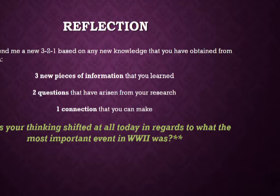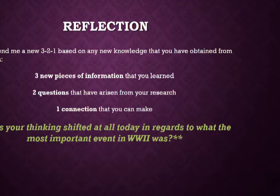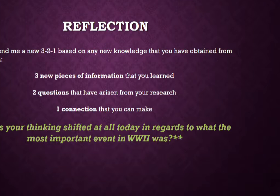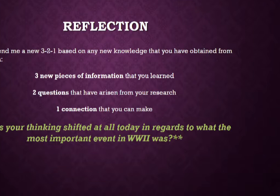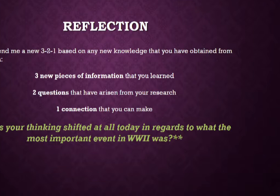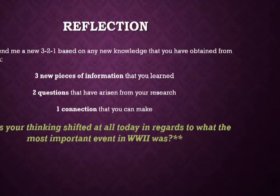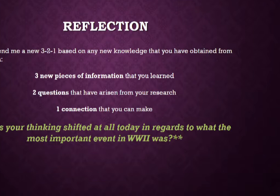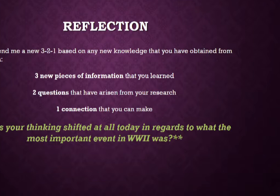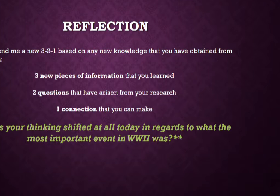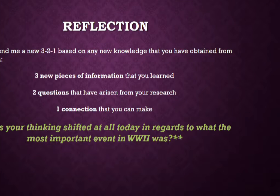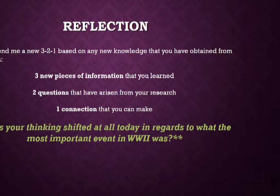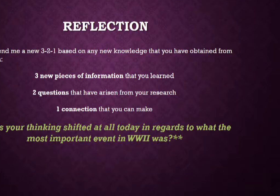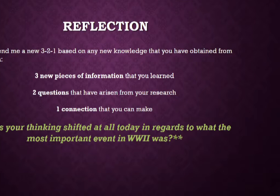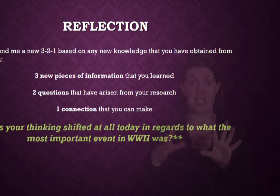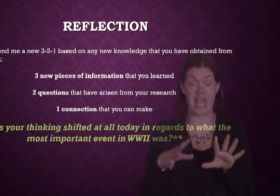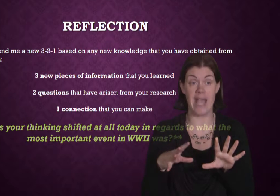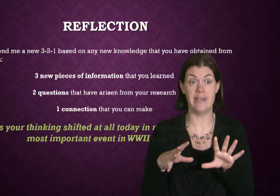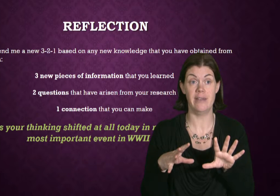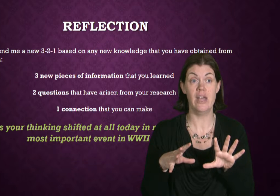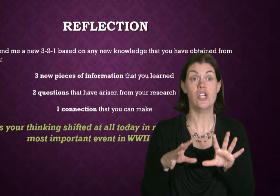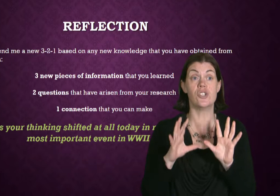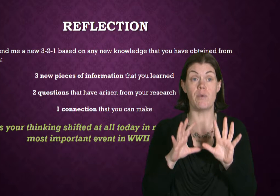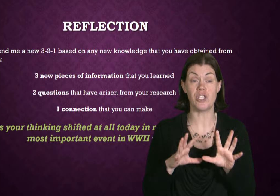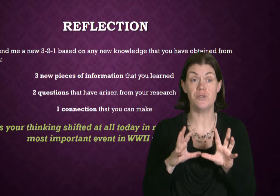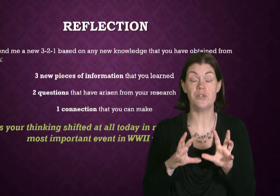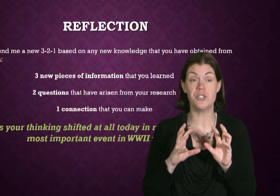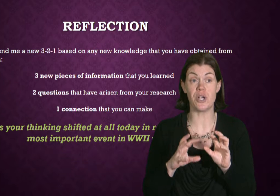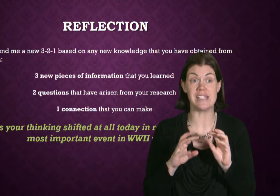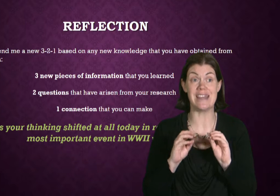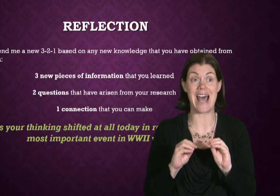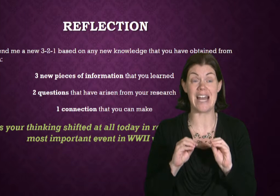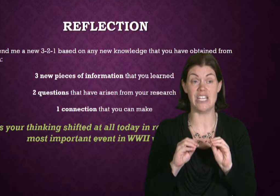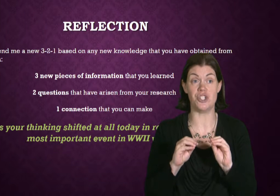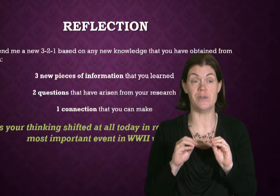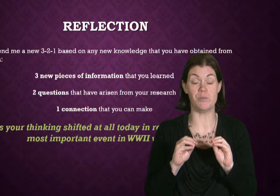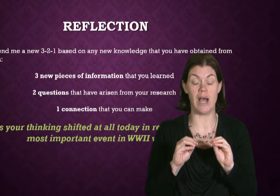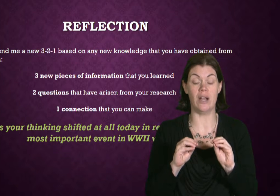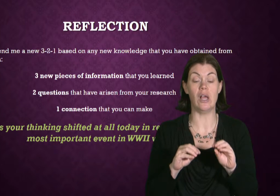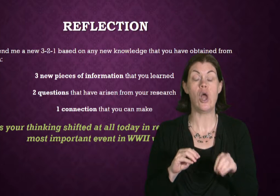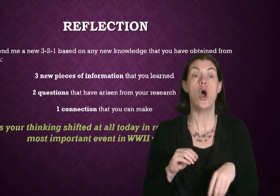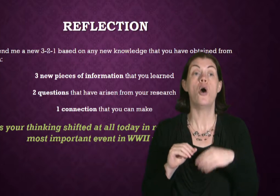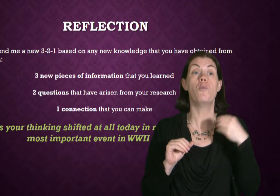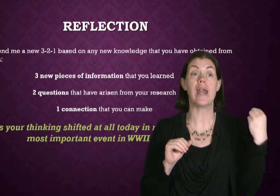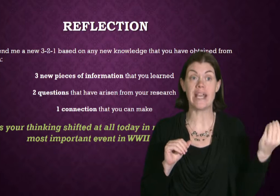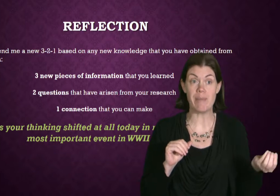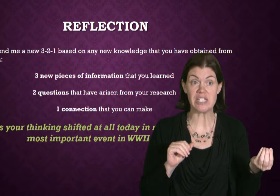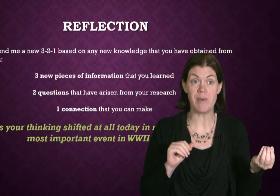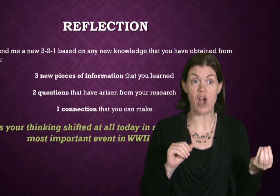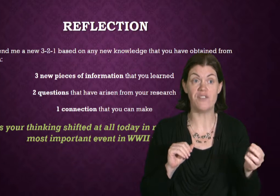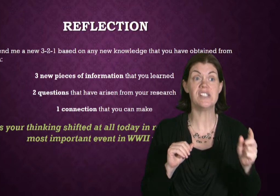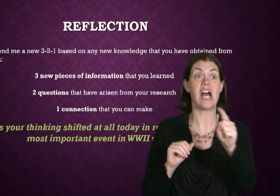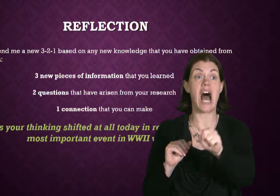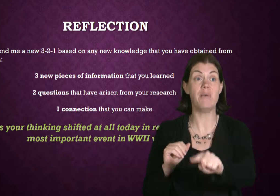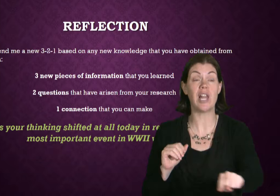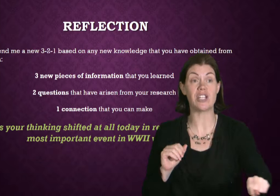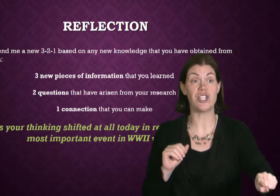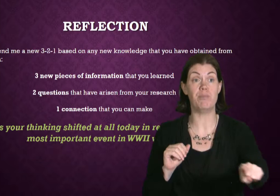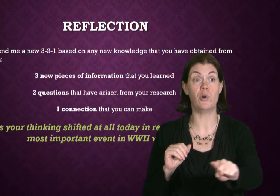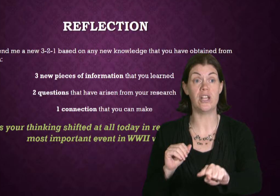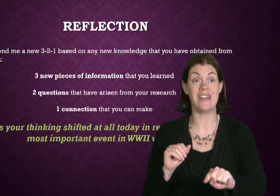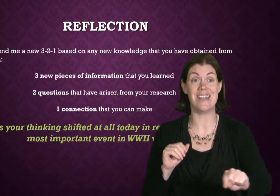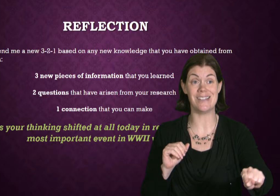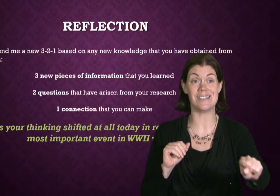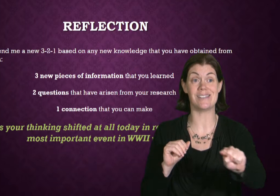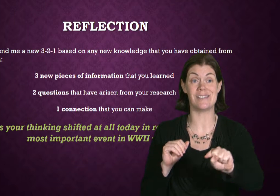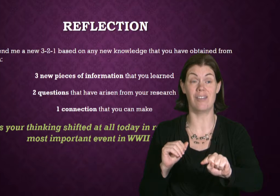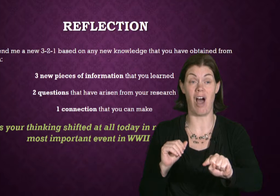in World War II was? Okay, so I want you to address that issue as well. When I get back to my office, I will actually